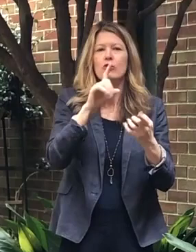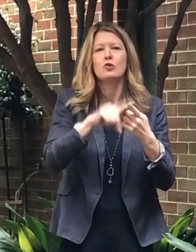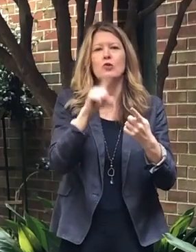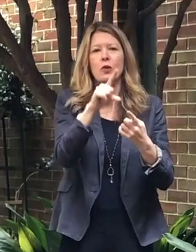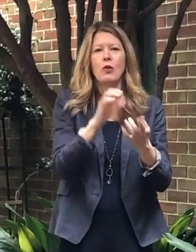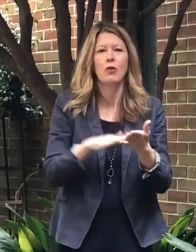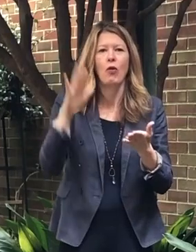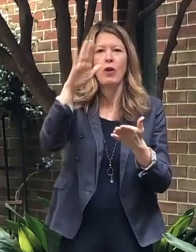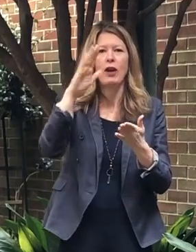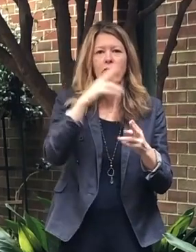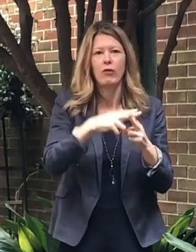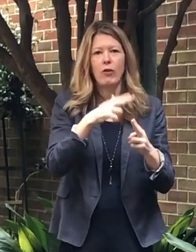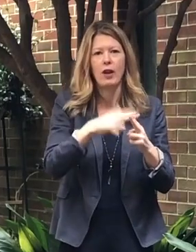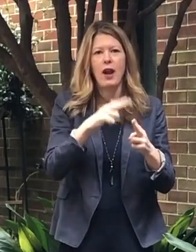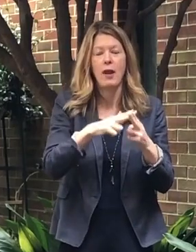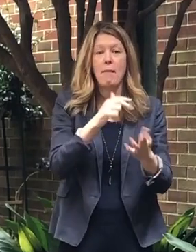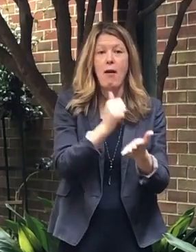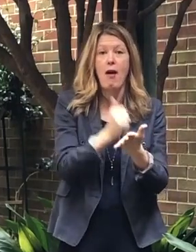name. Amen.